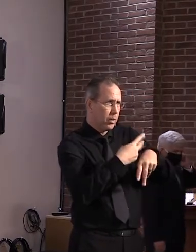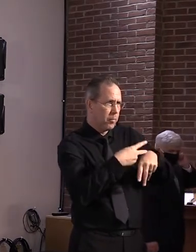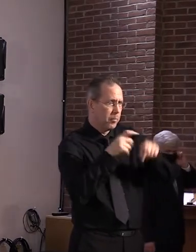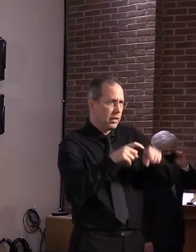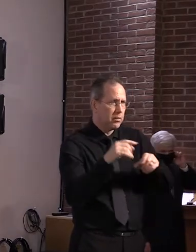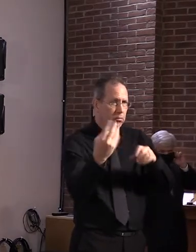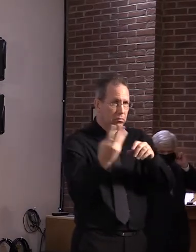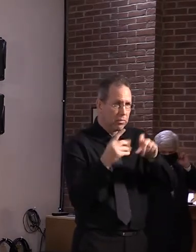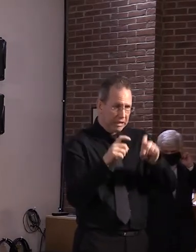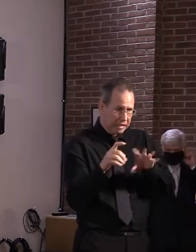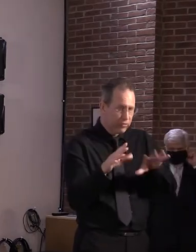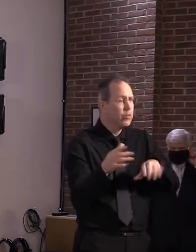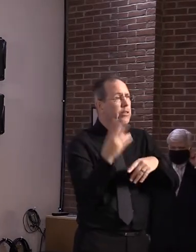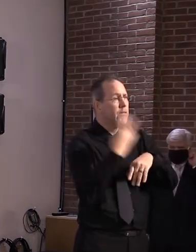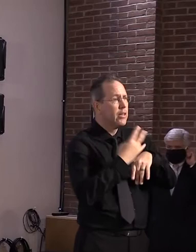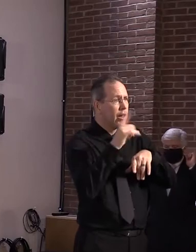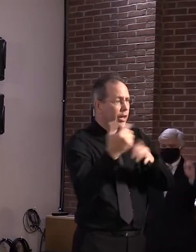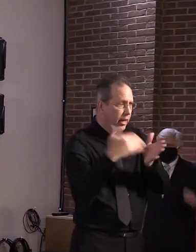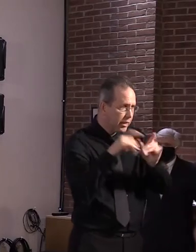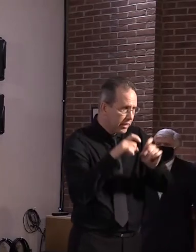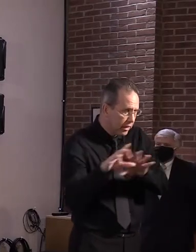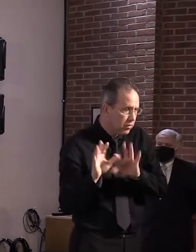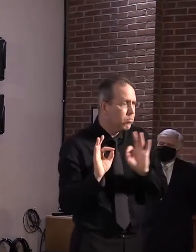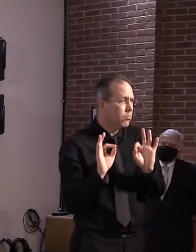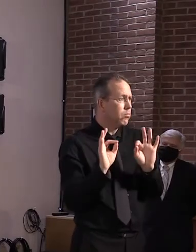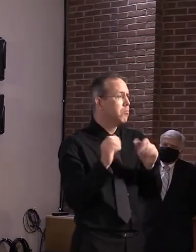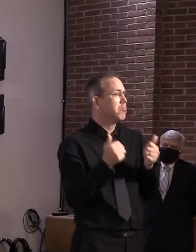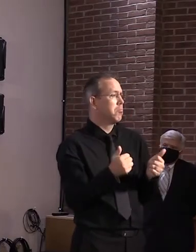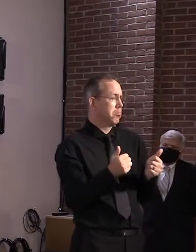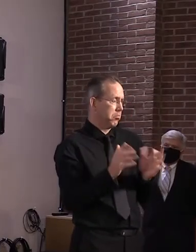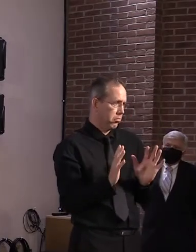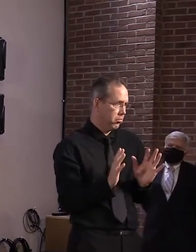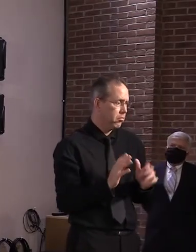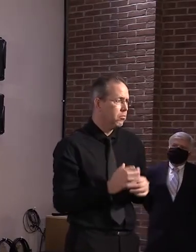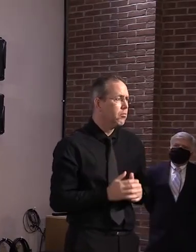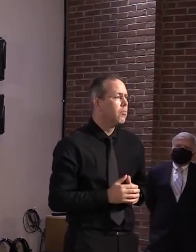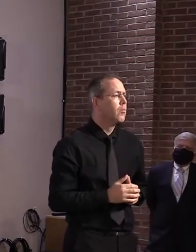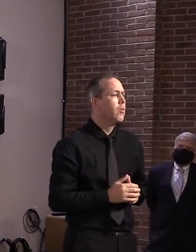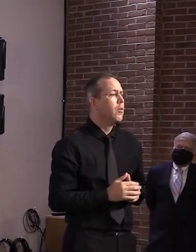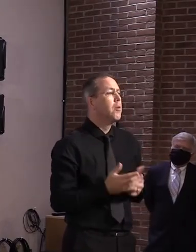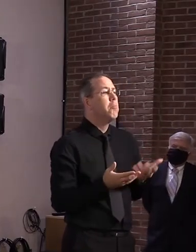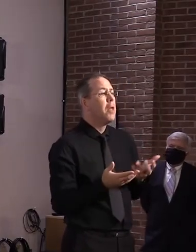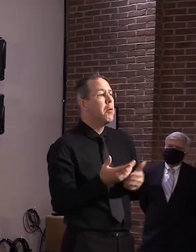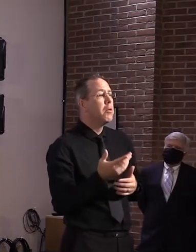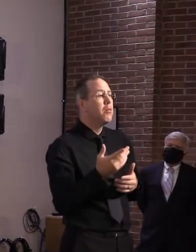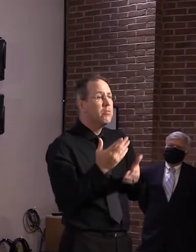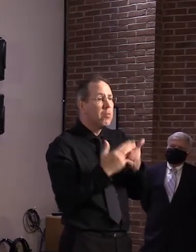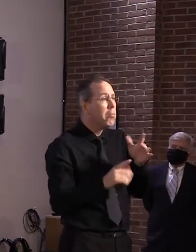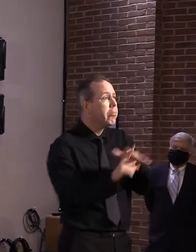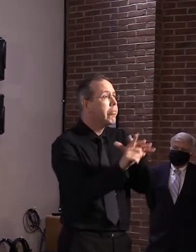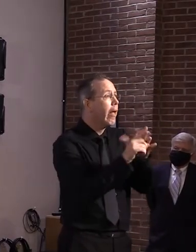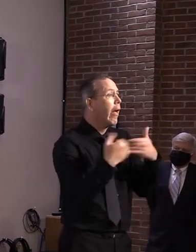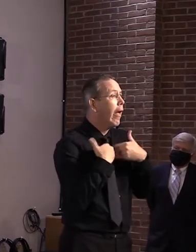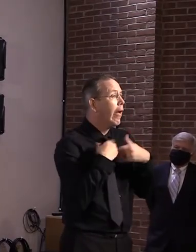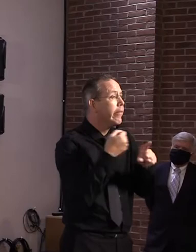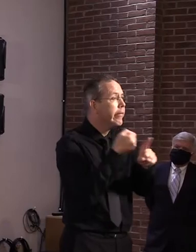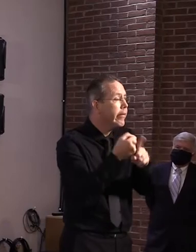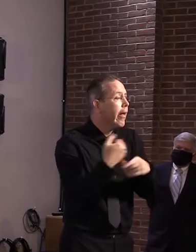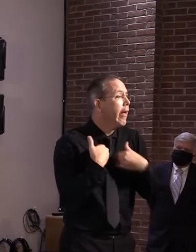places, looks at that point. We may find some cases, we may not find some cases. We will find